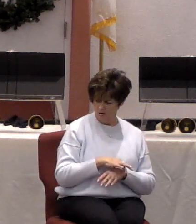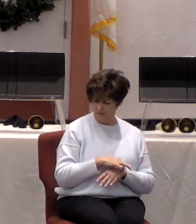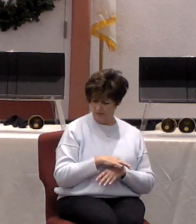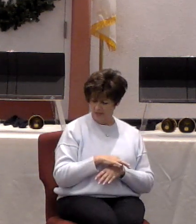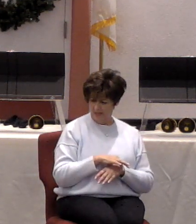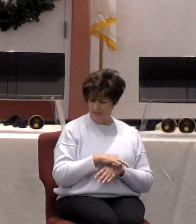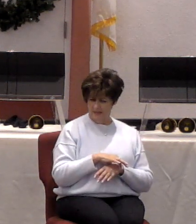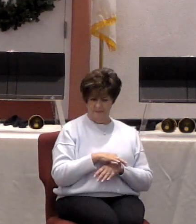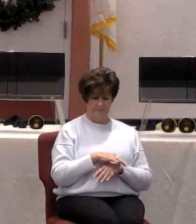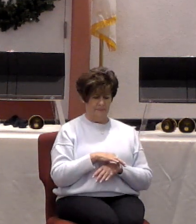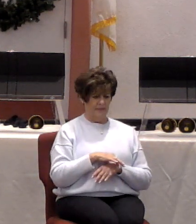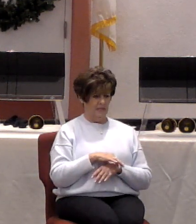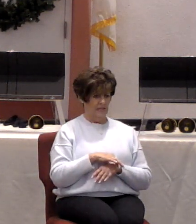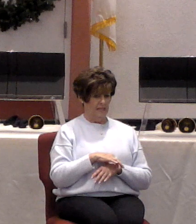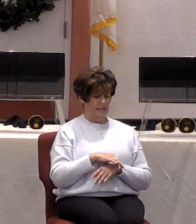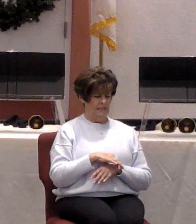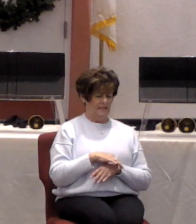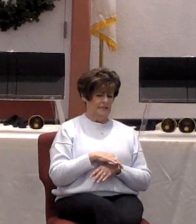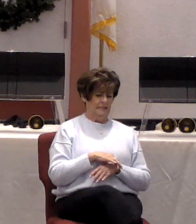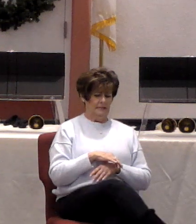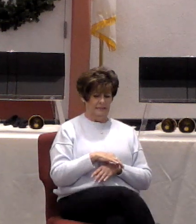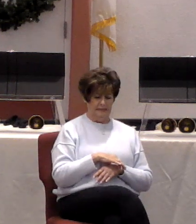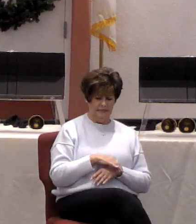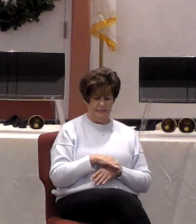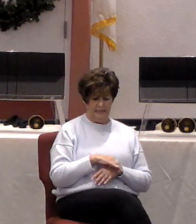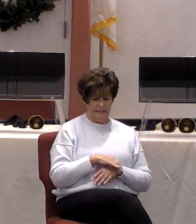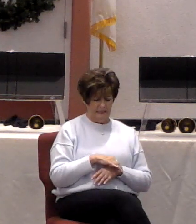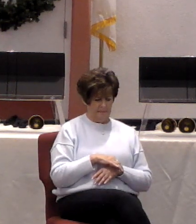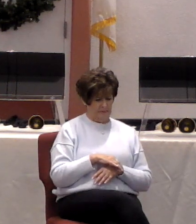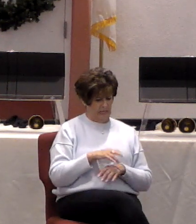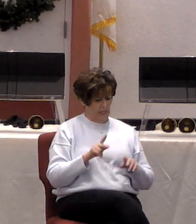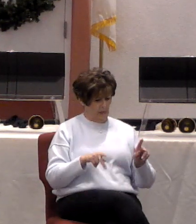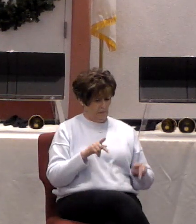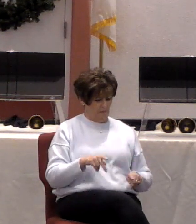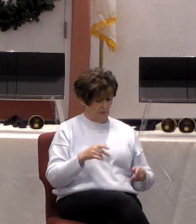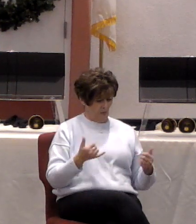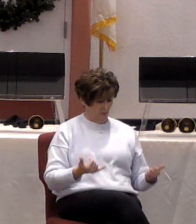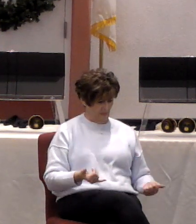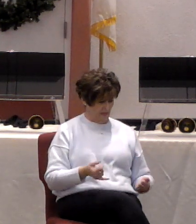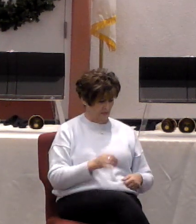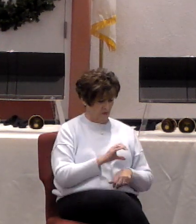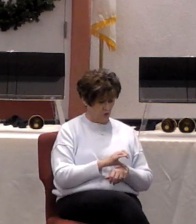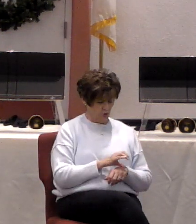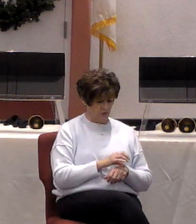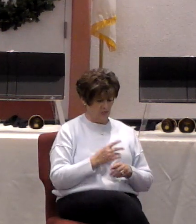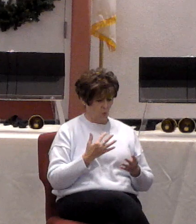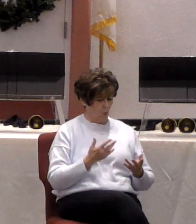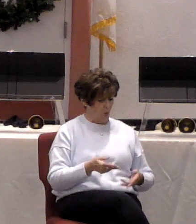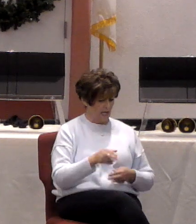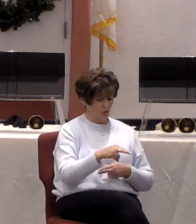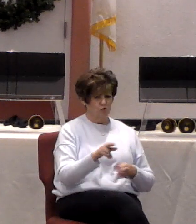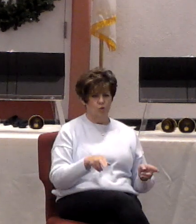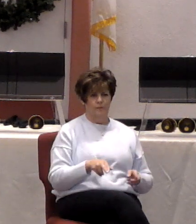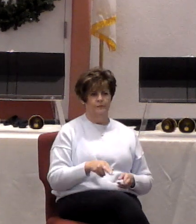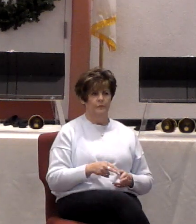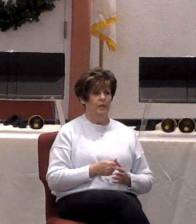is that it isn't a waiting room. Too many people think of the church as a waiting room. You come and you sit down